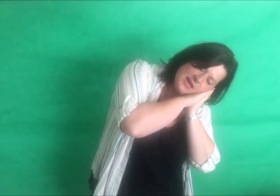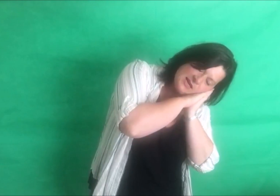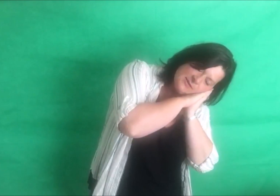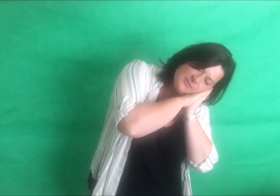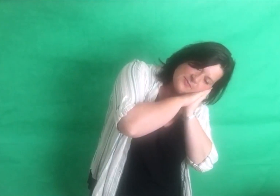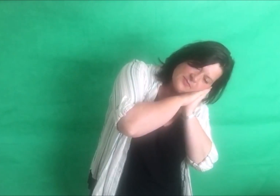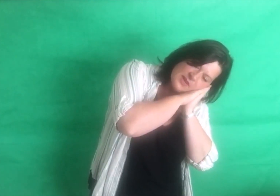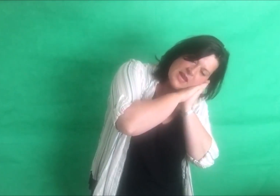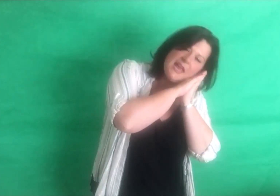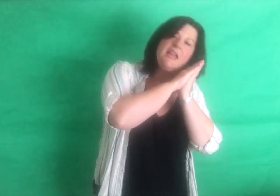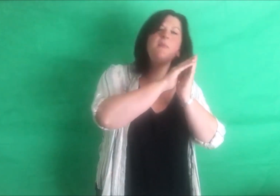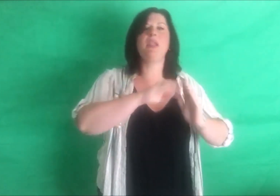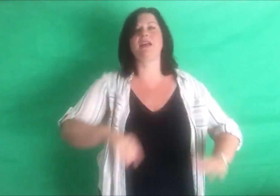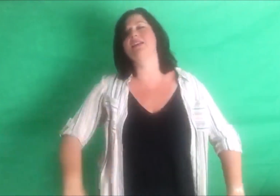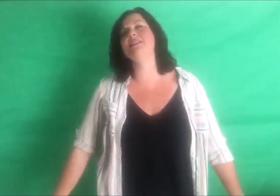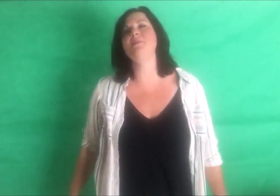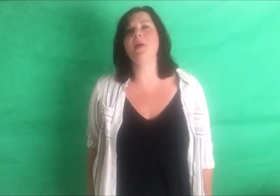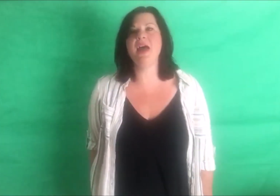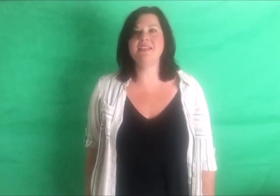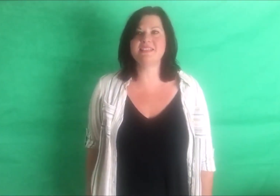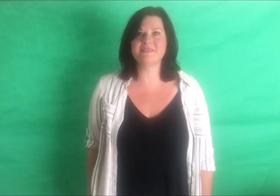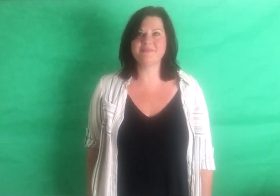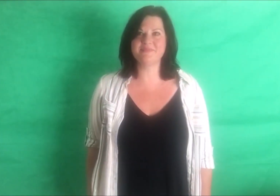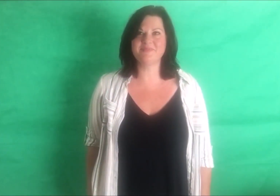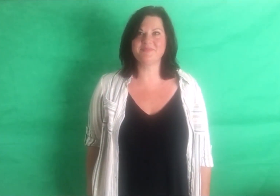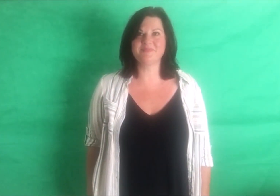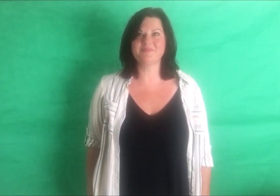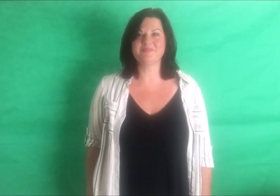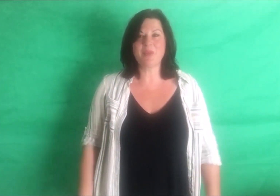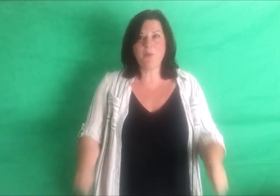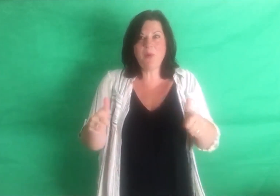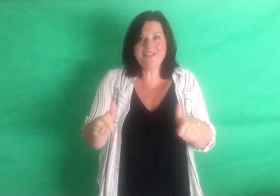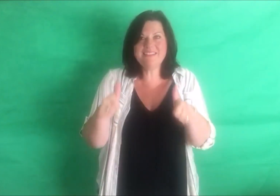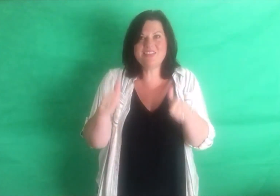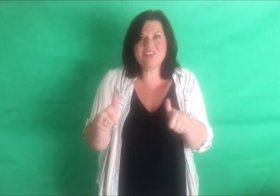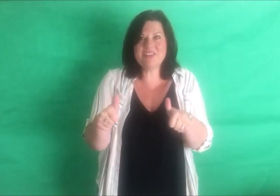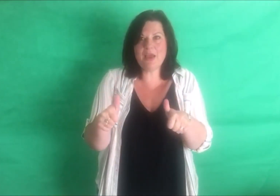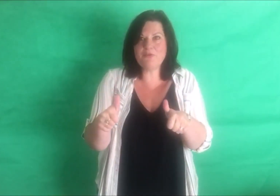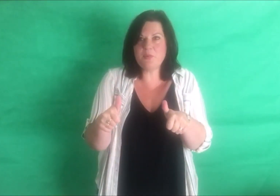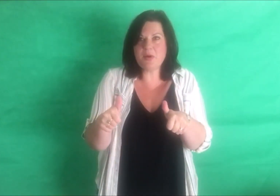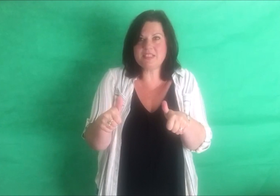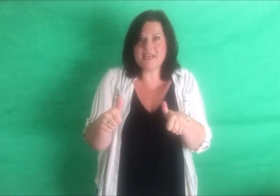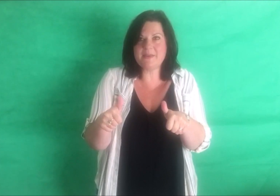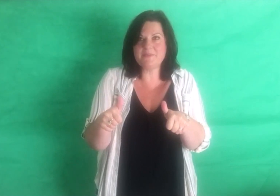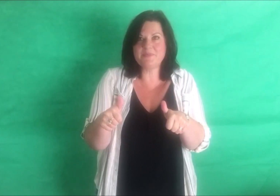sleeping in a blankety bed. Well done, everybody.